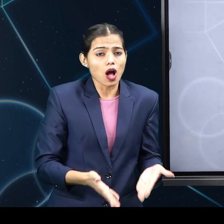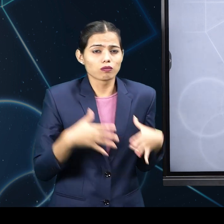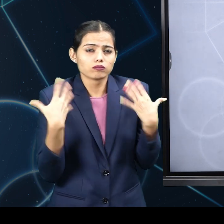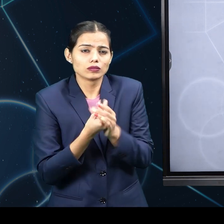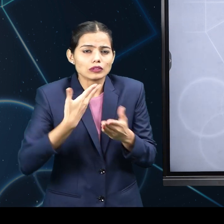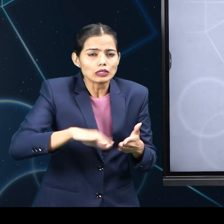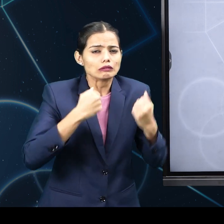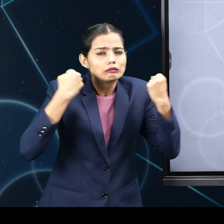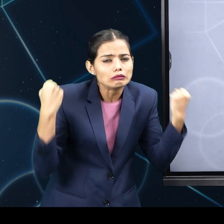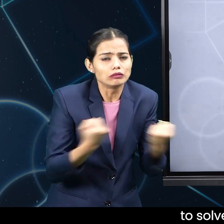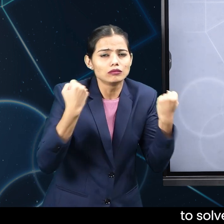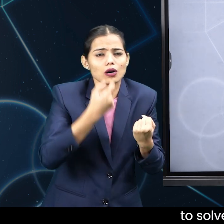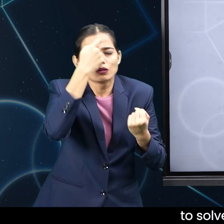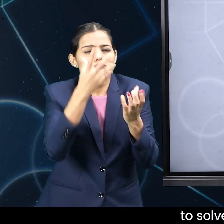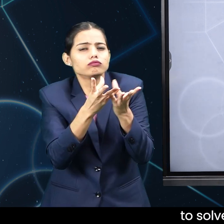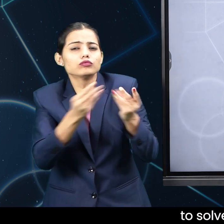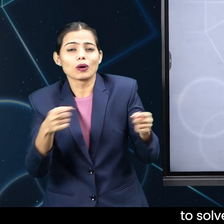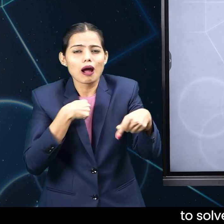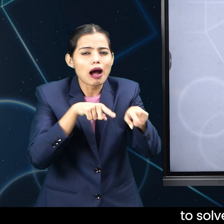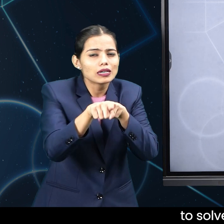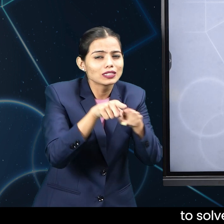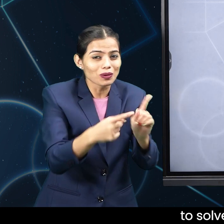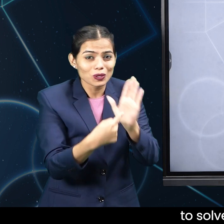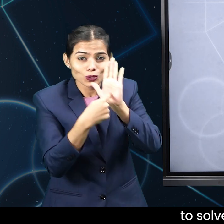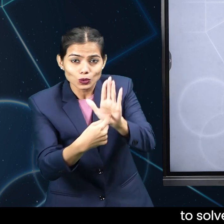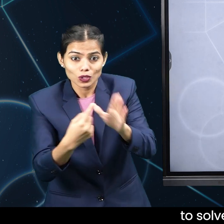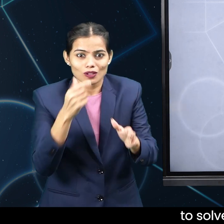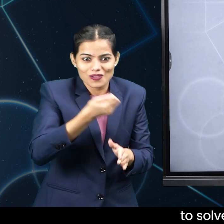Now, we will try to solve an example related to dice.